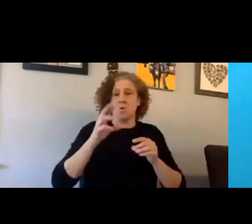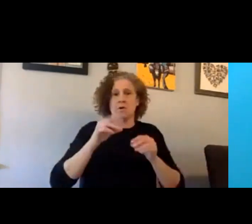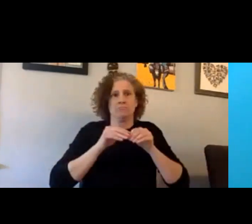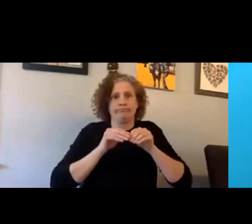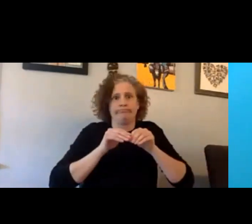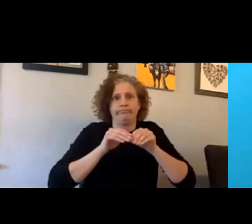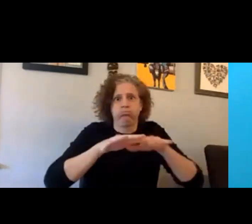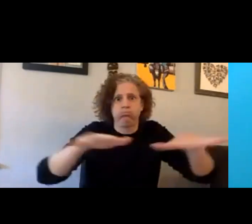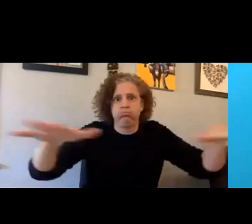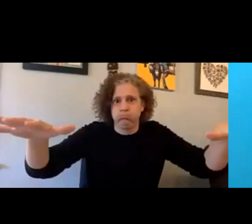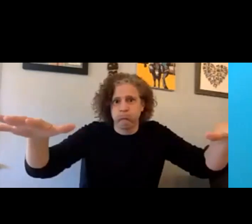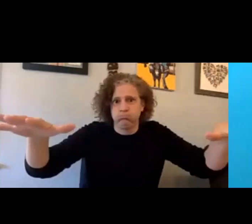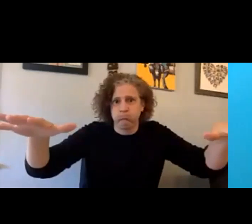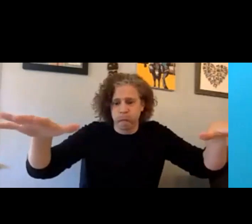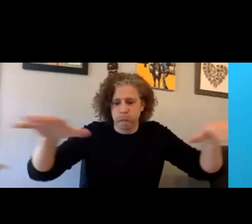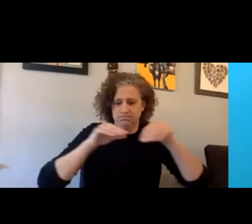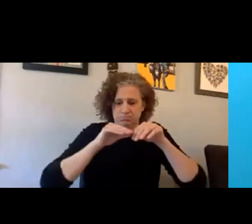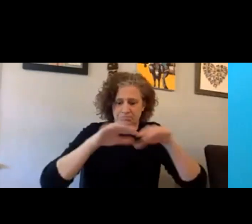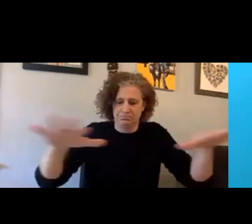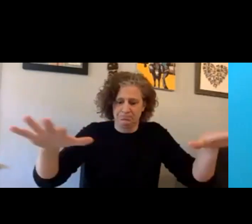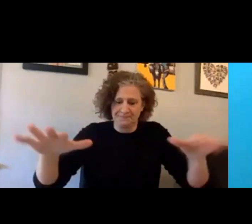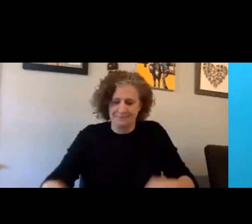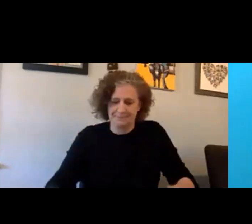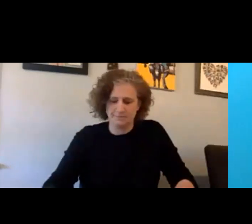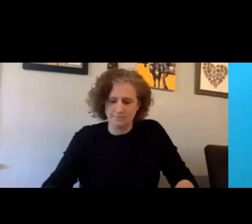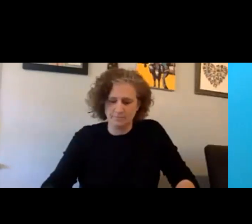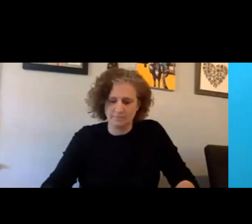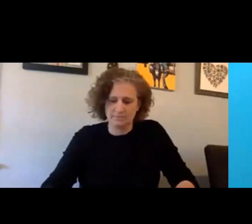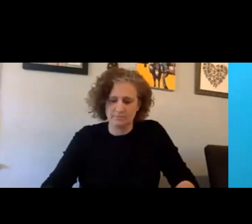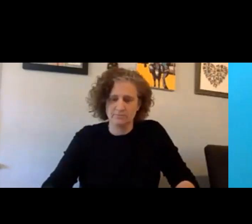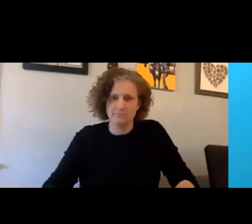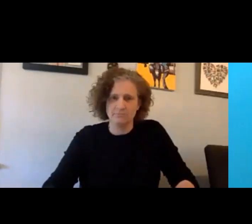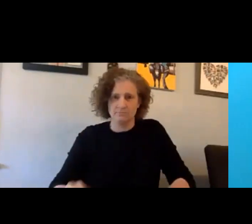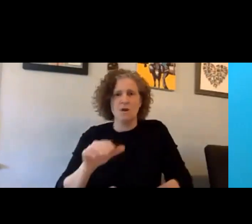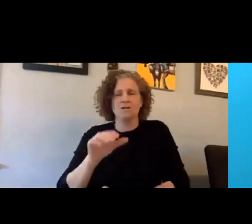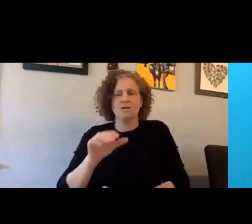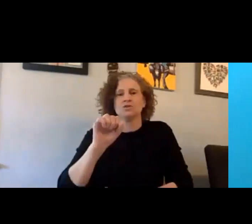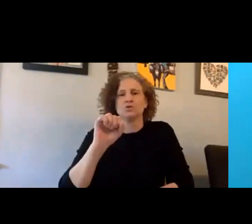Contagious or contagious.